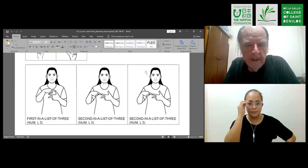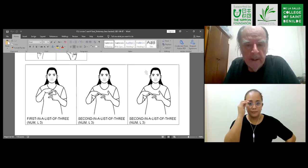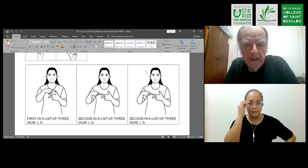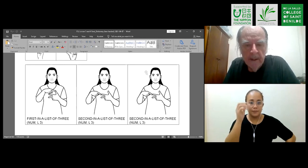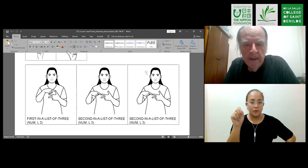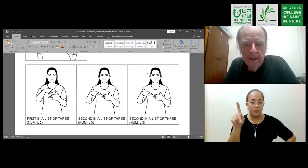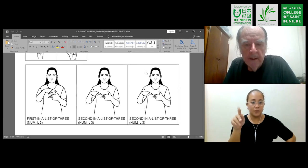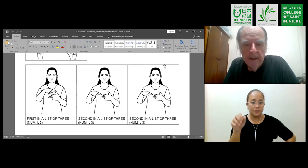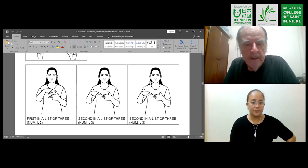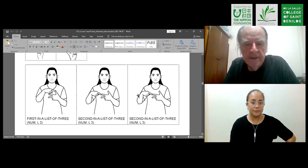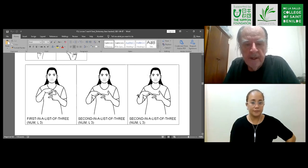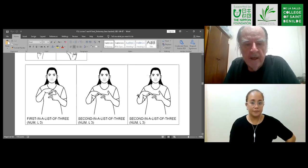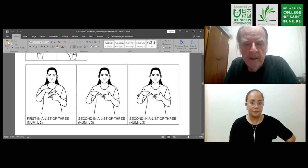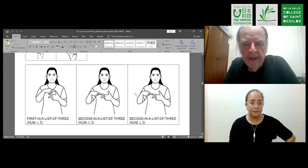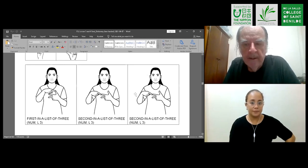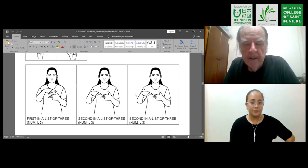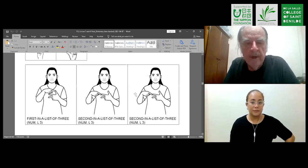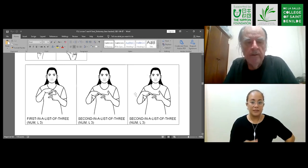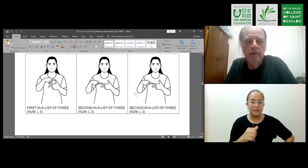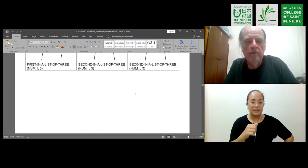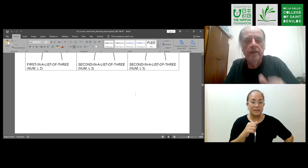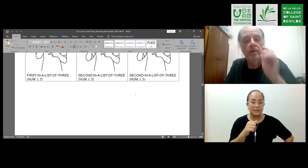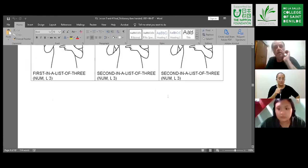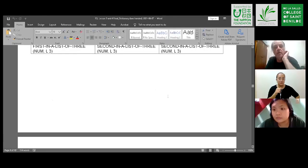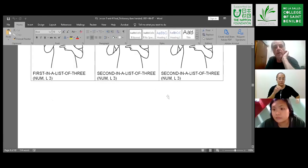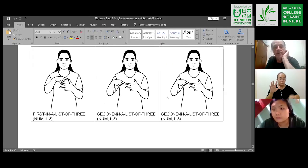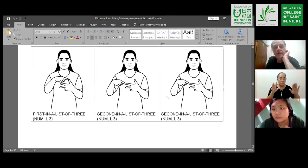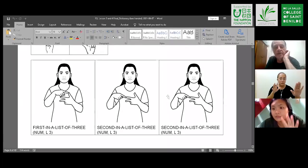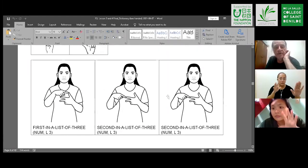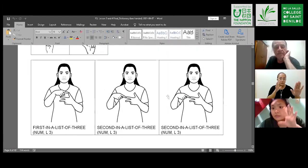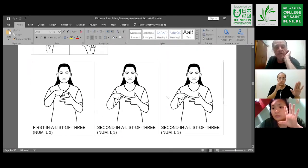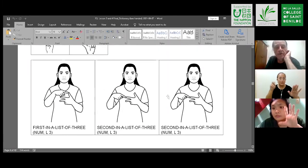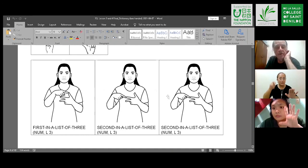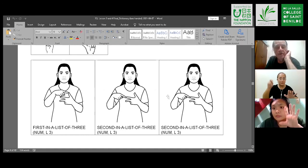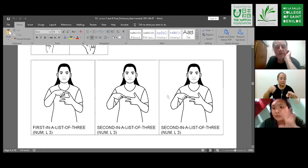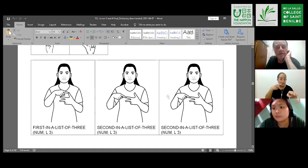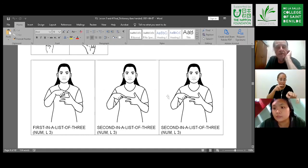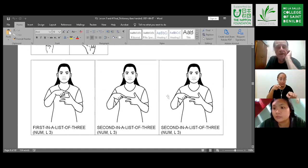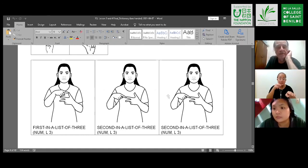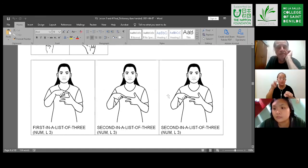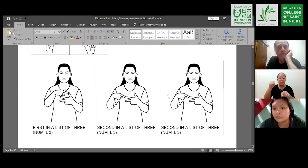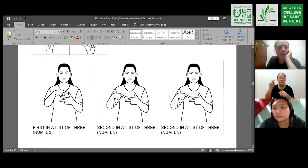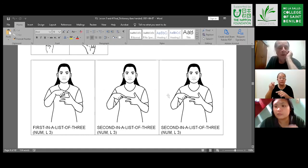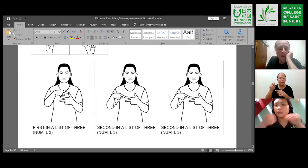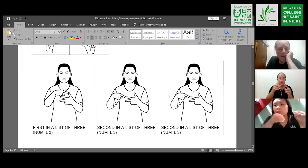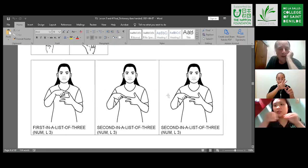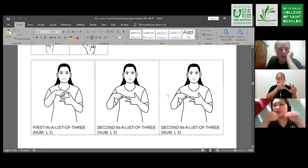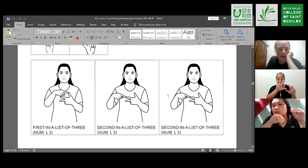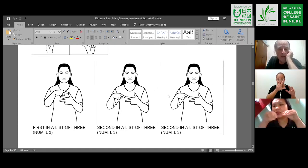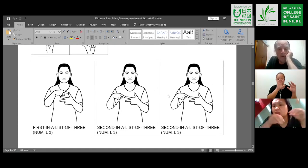Okay. This is not going to be done by, you don't need to look at orientation for these three. You will